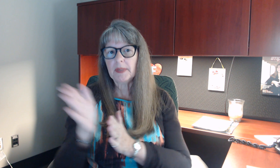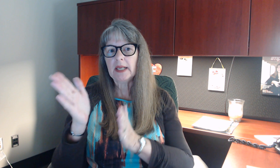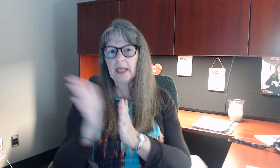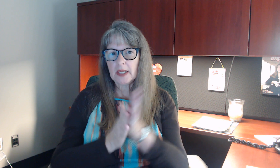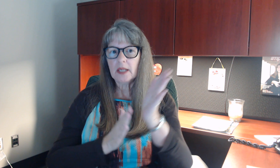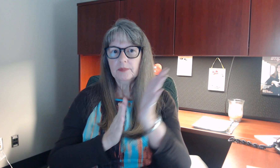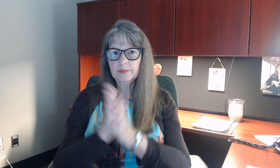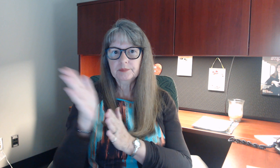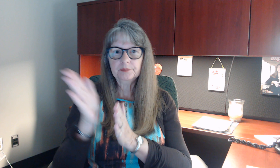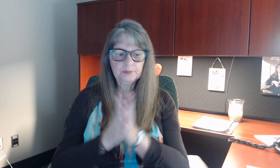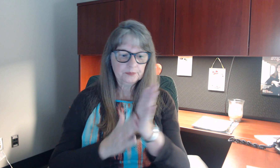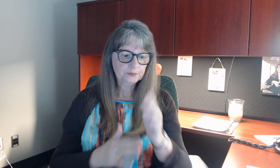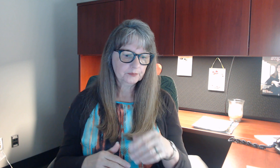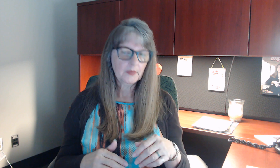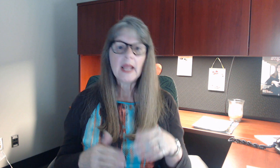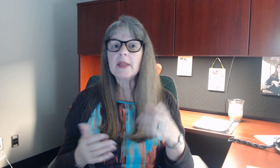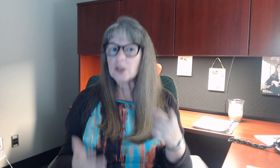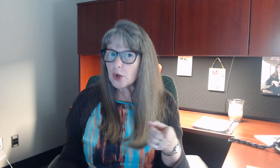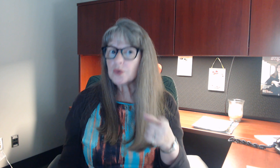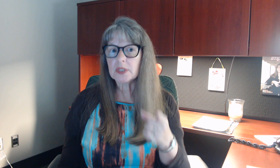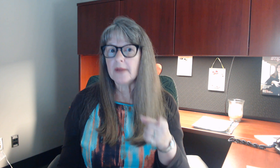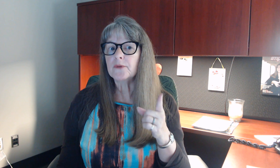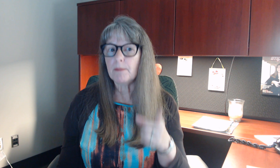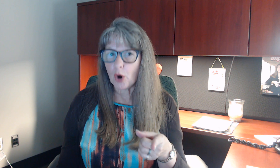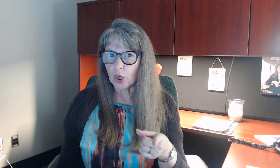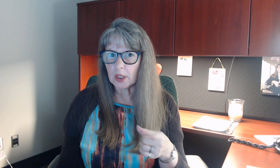picnic. That's also the sign for park.